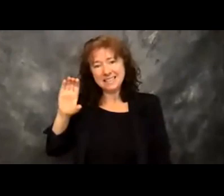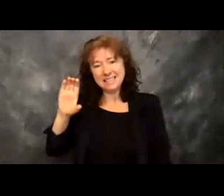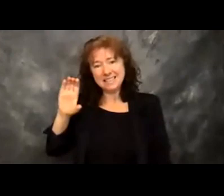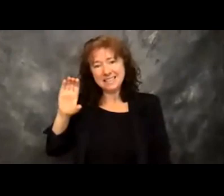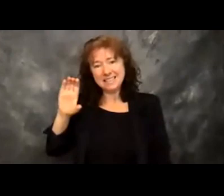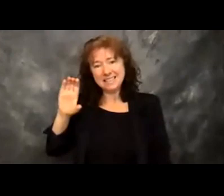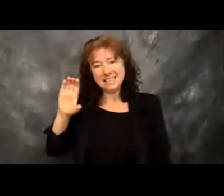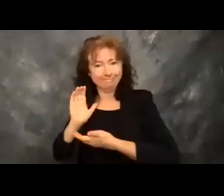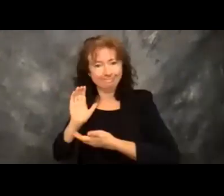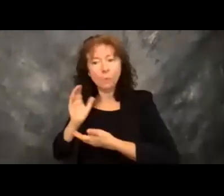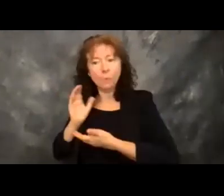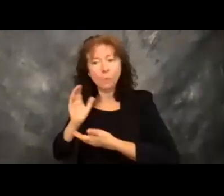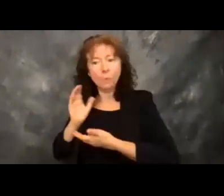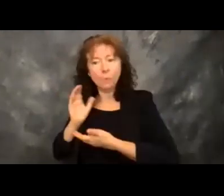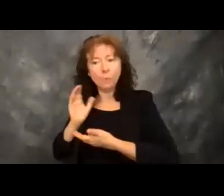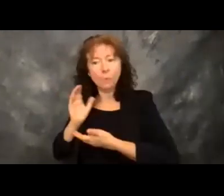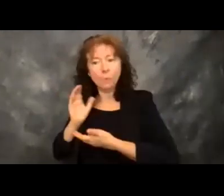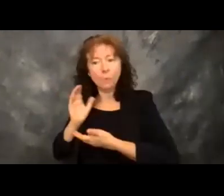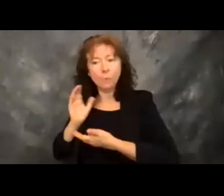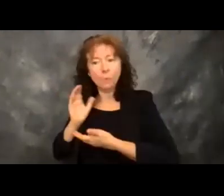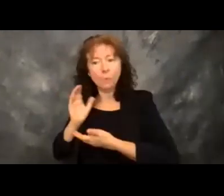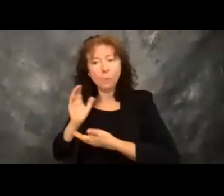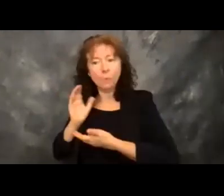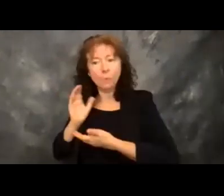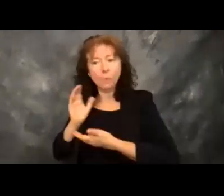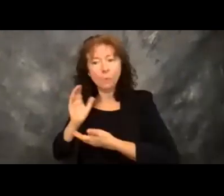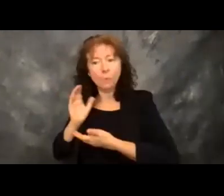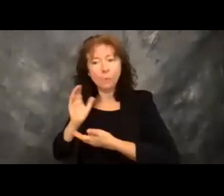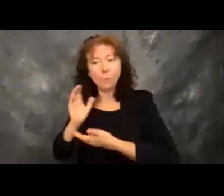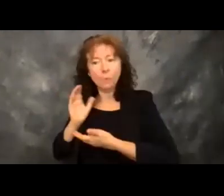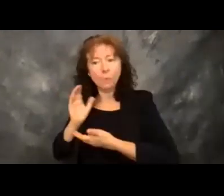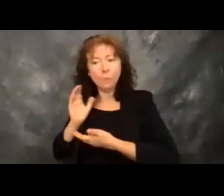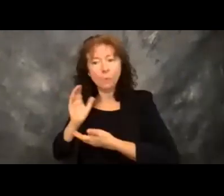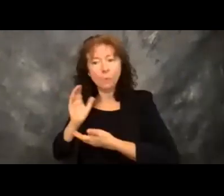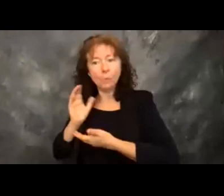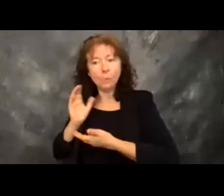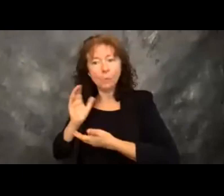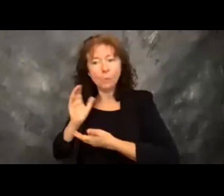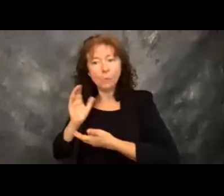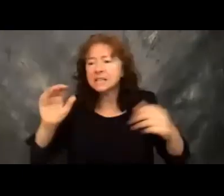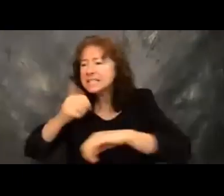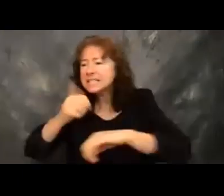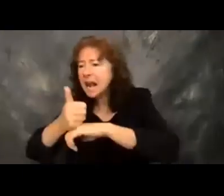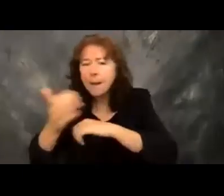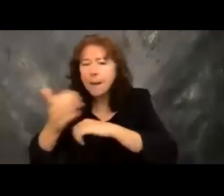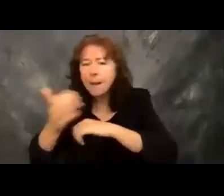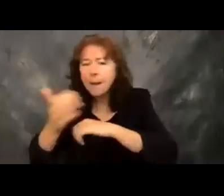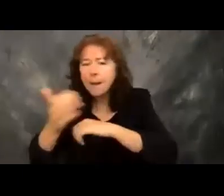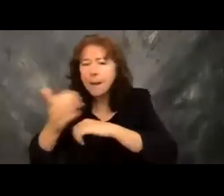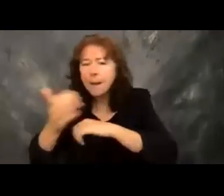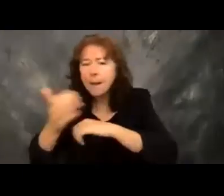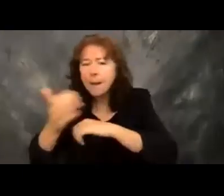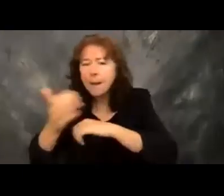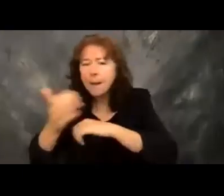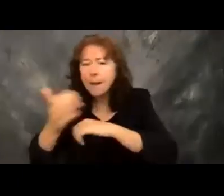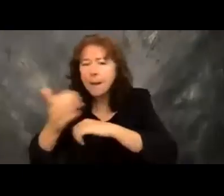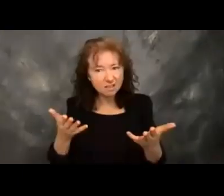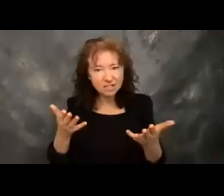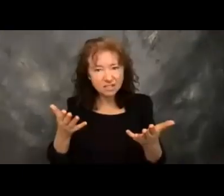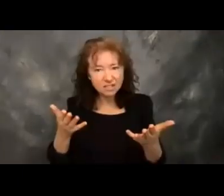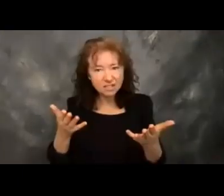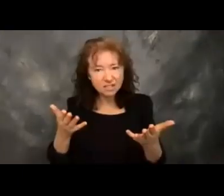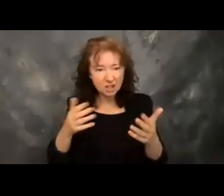rented or borrowed from other government bodies. But this is very important, because if we